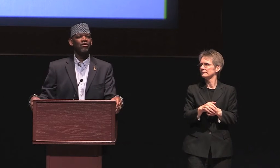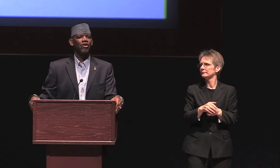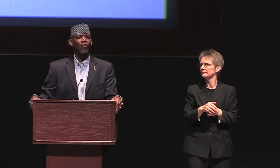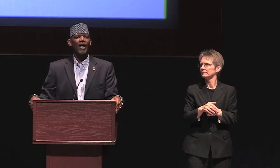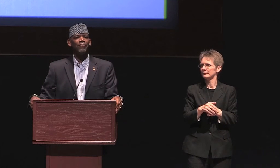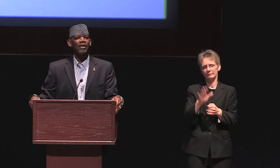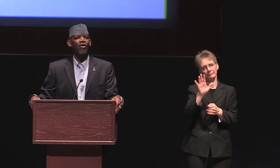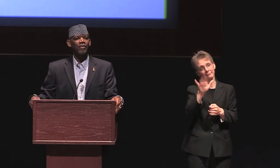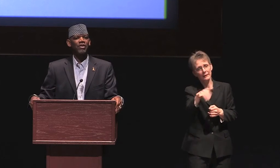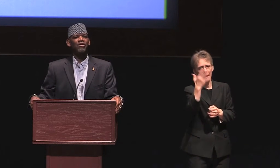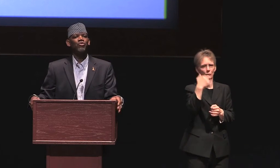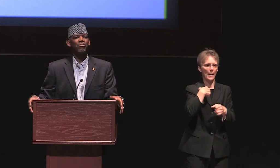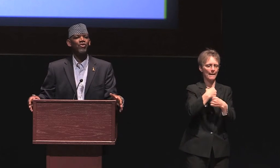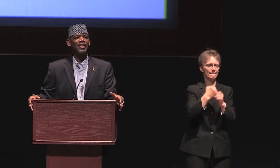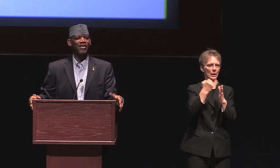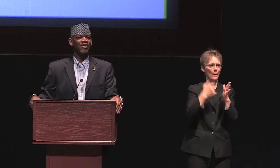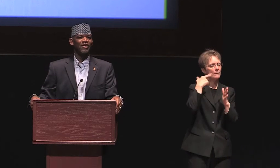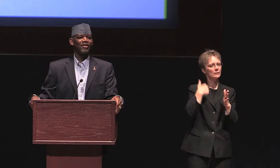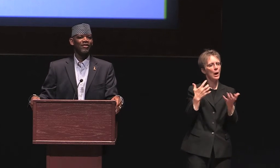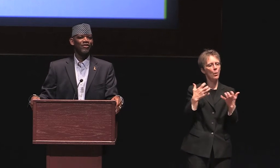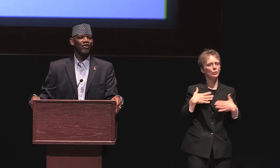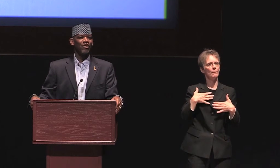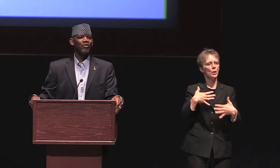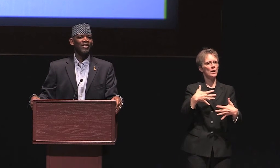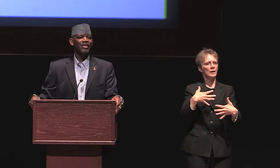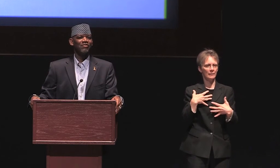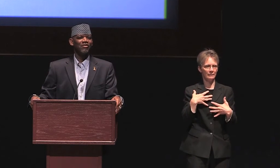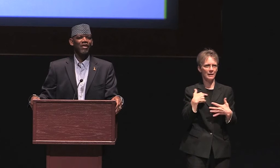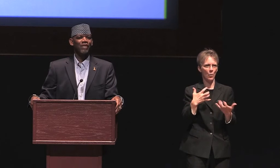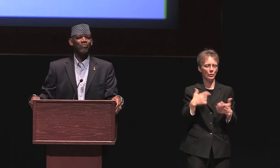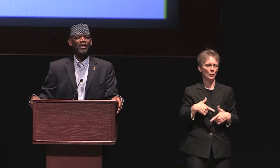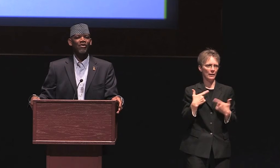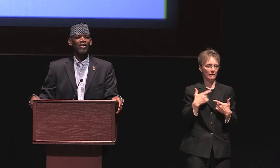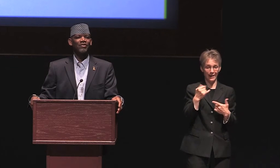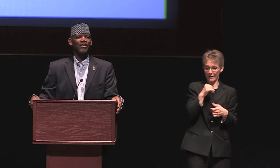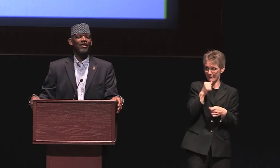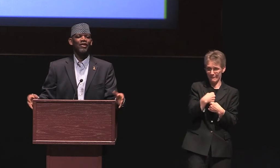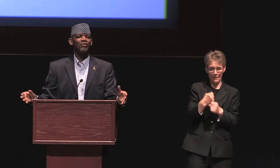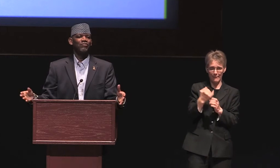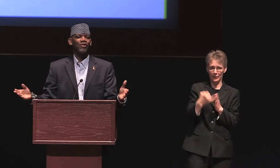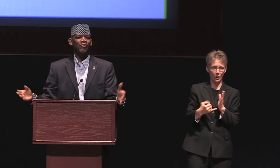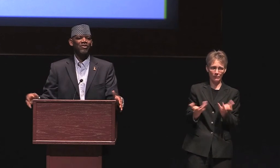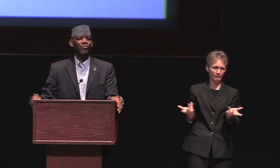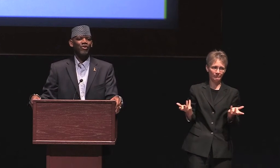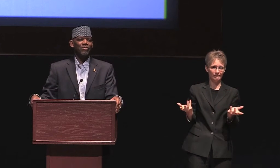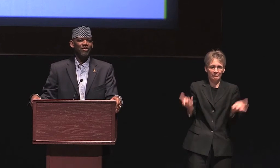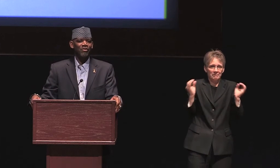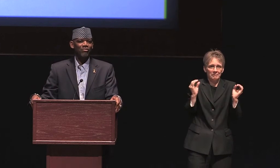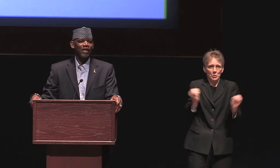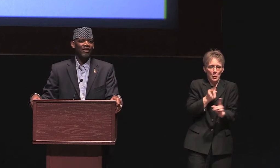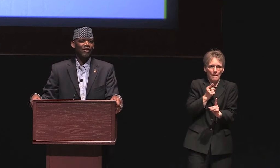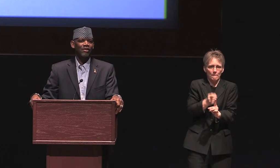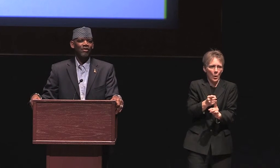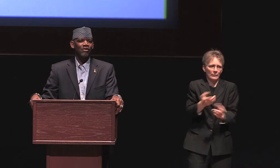That's why I make art, because I want to breathe, I want to live. If I'm not making art, there's no point in me